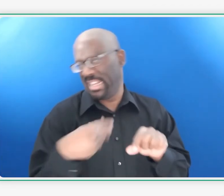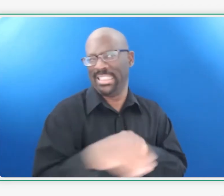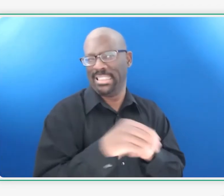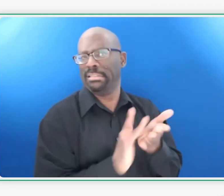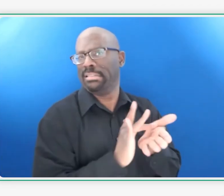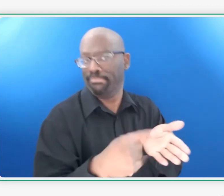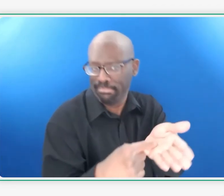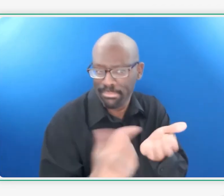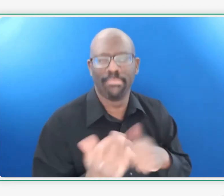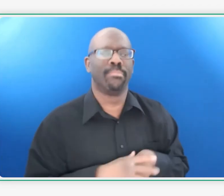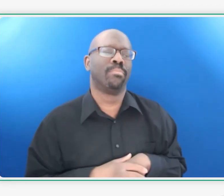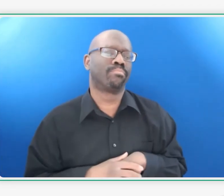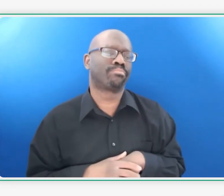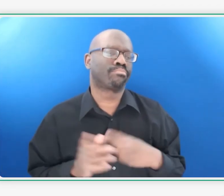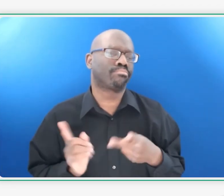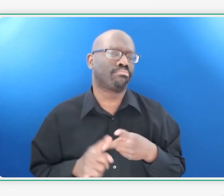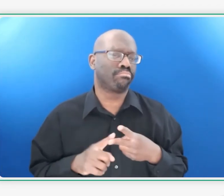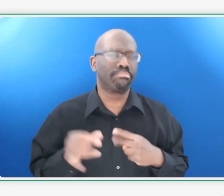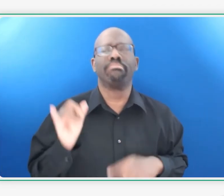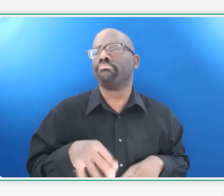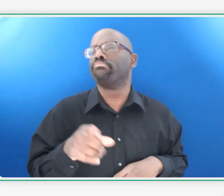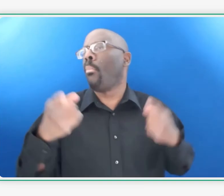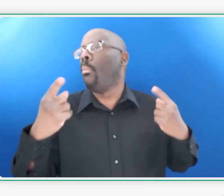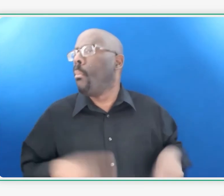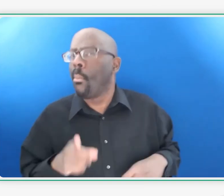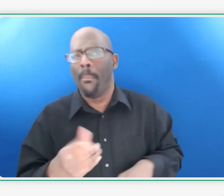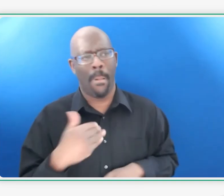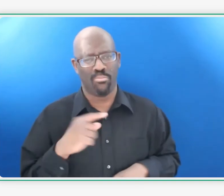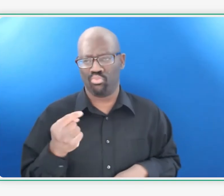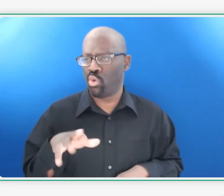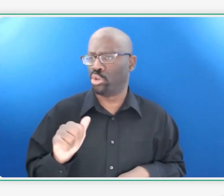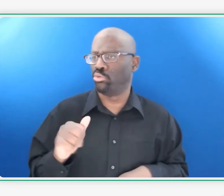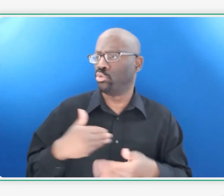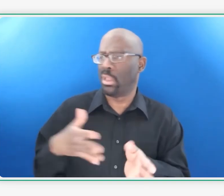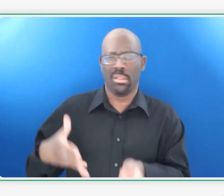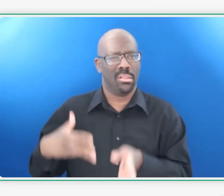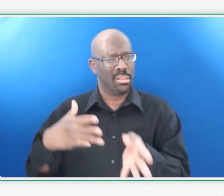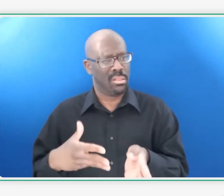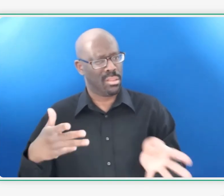So of course, there's a traditional option of getting a second job and you can use that money to pay off debt.